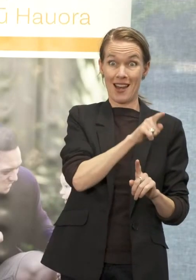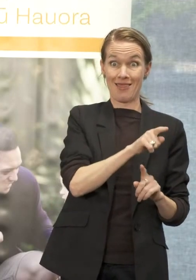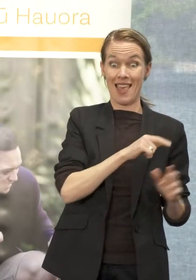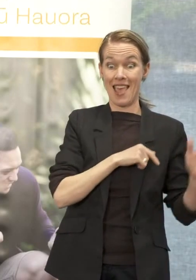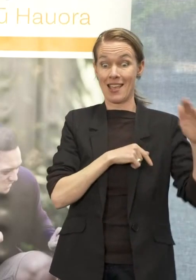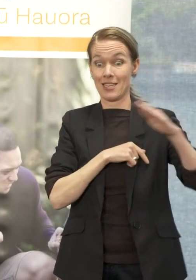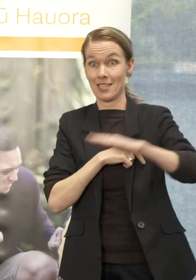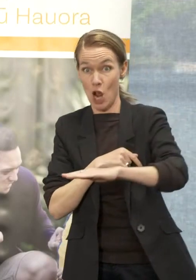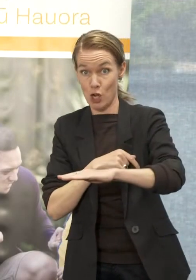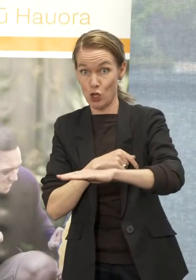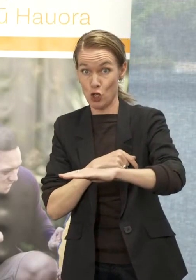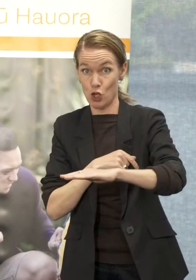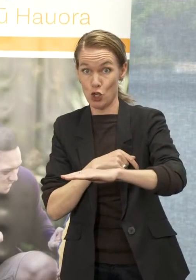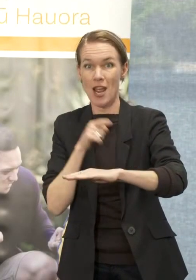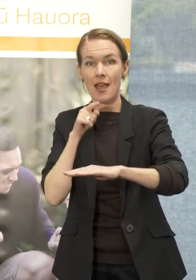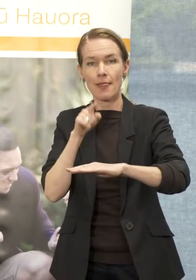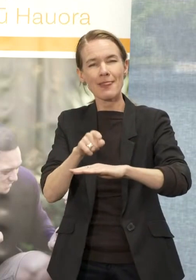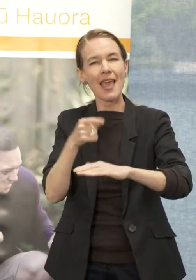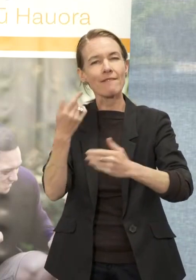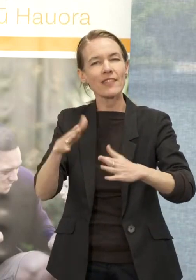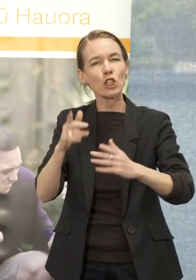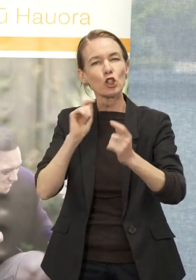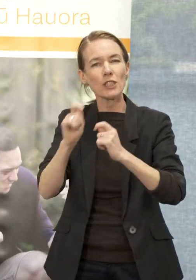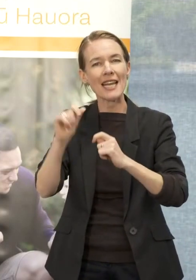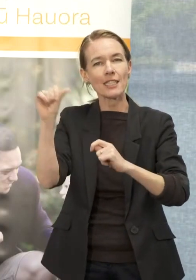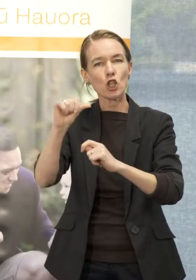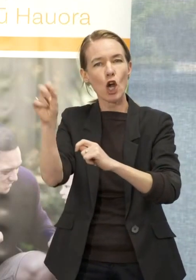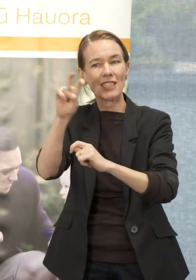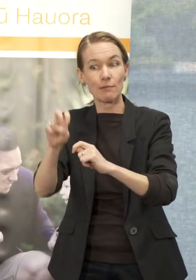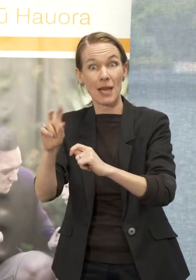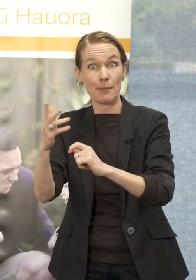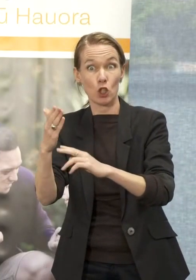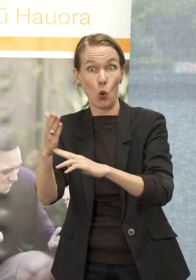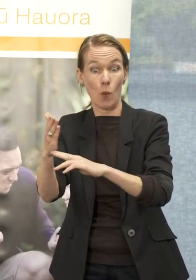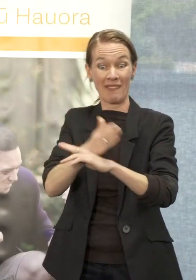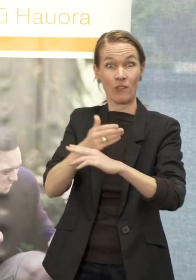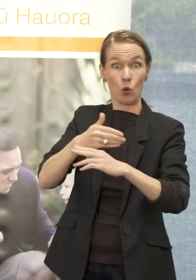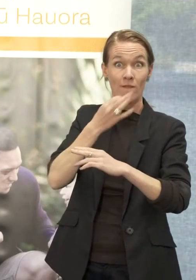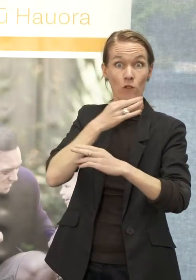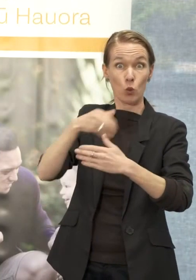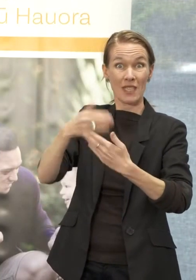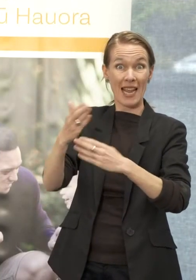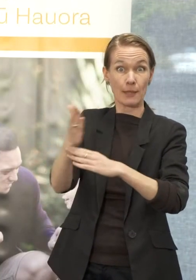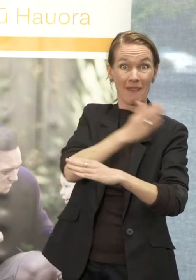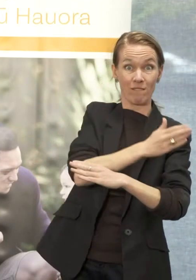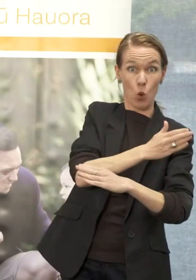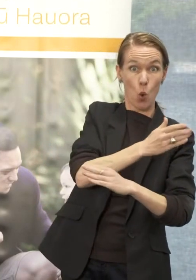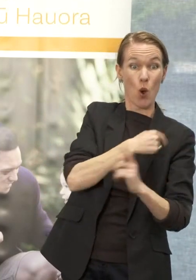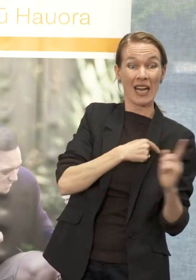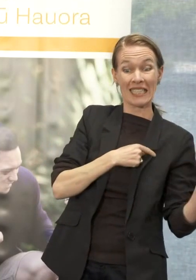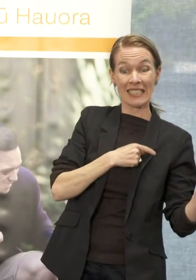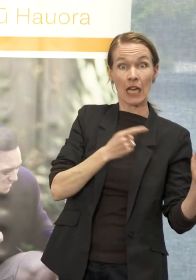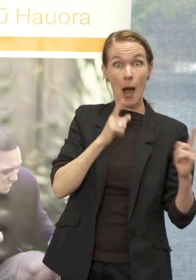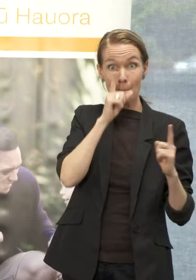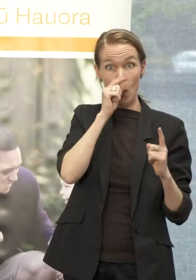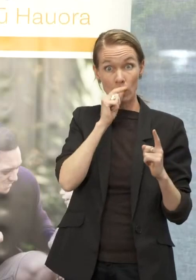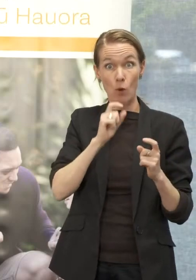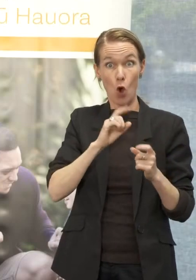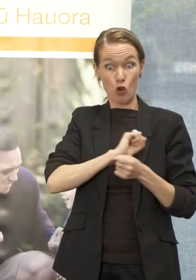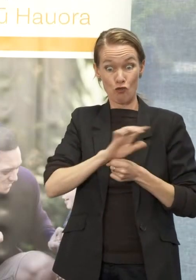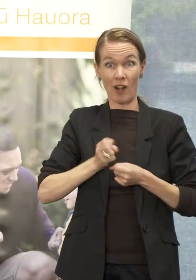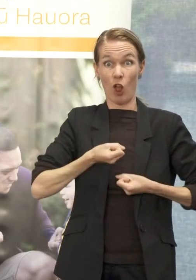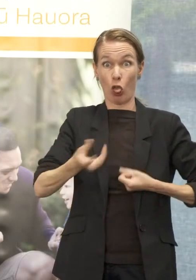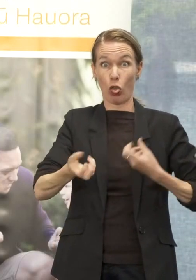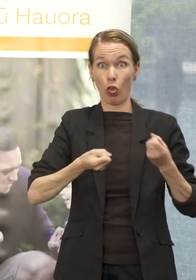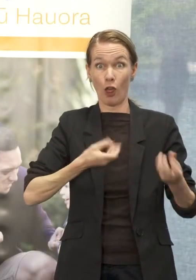day 12 test was the 9th of September. So it was that period just beforehand when, as I say, they were probably infectious at that point.